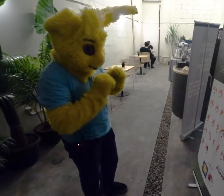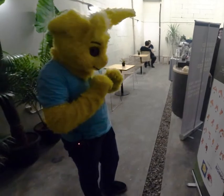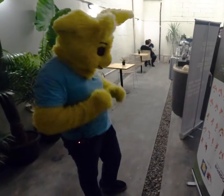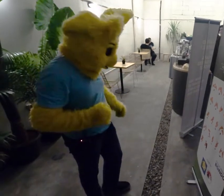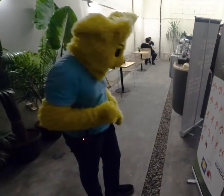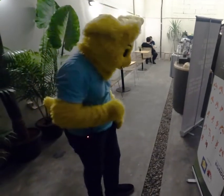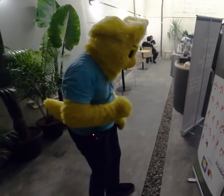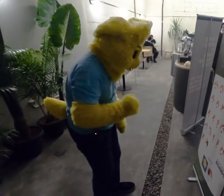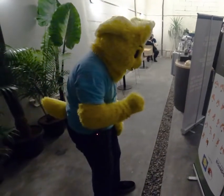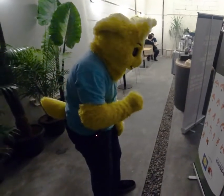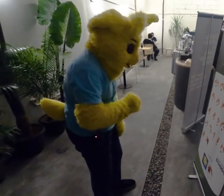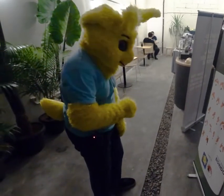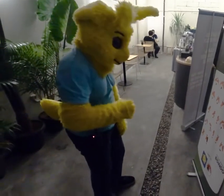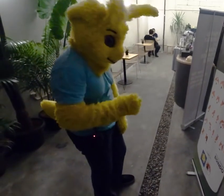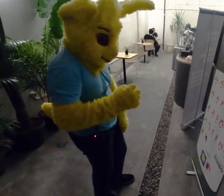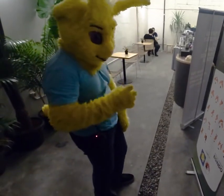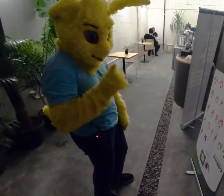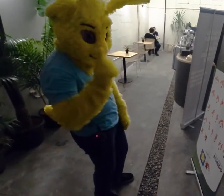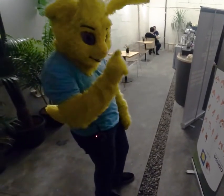the first word